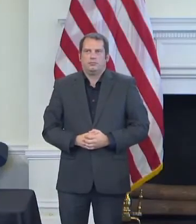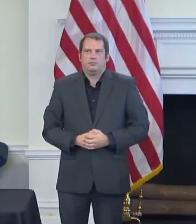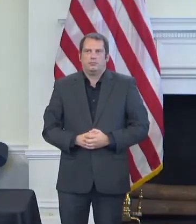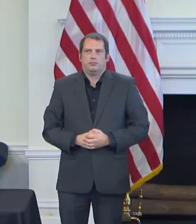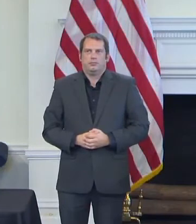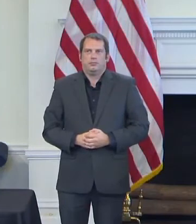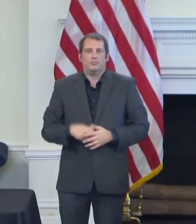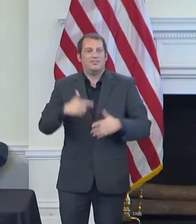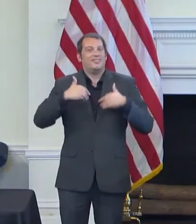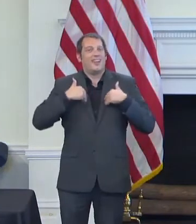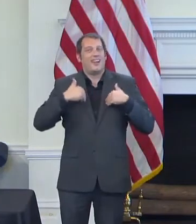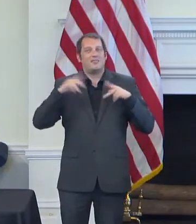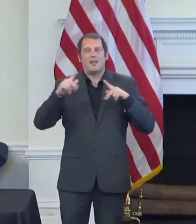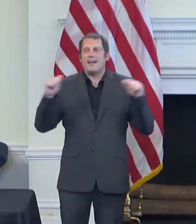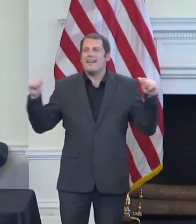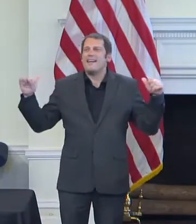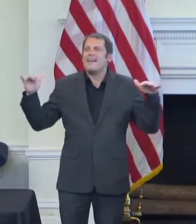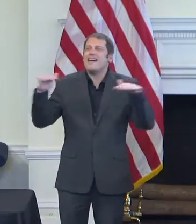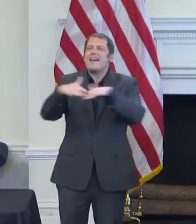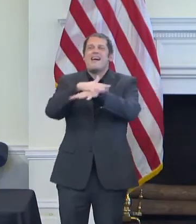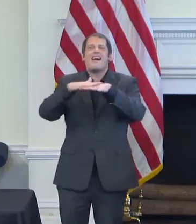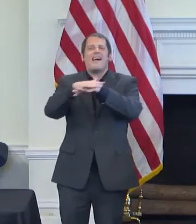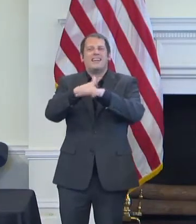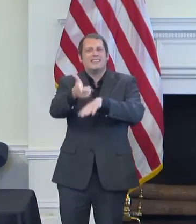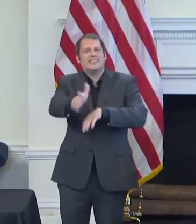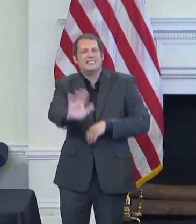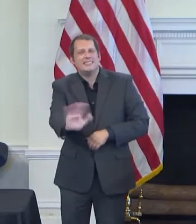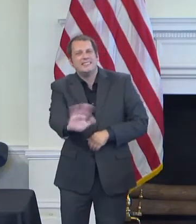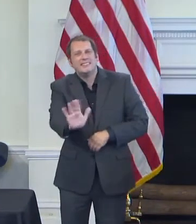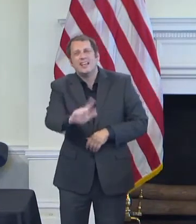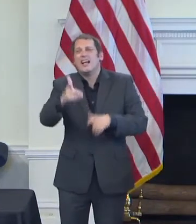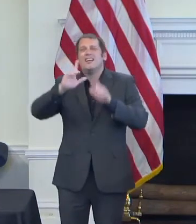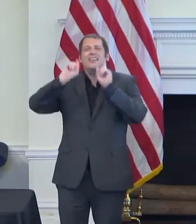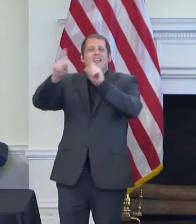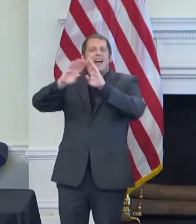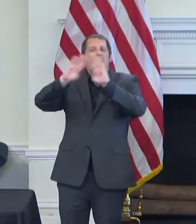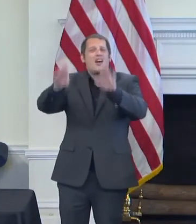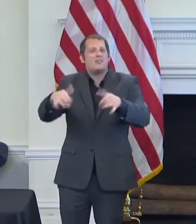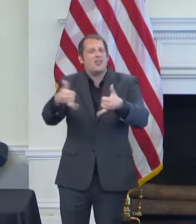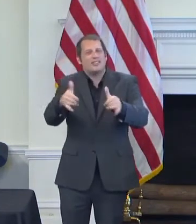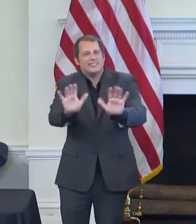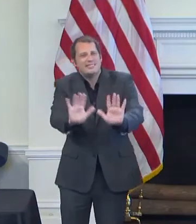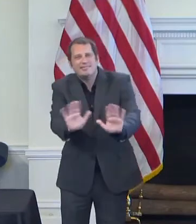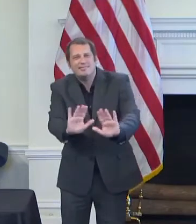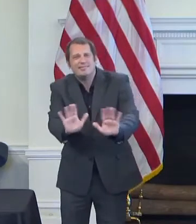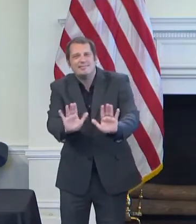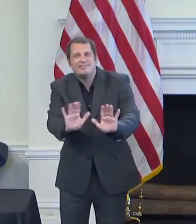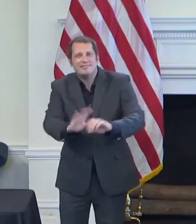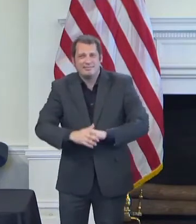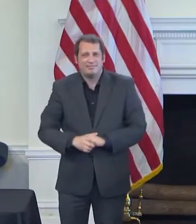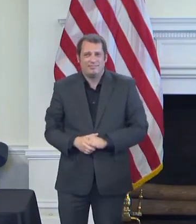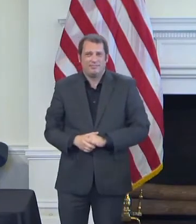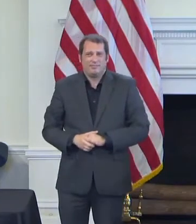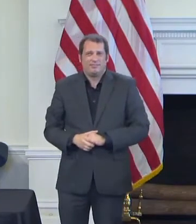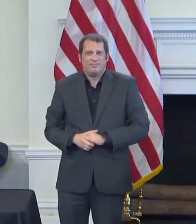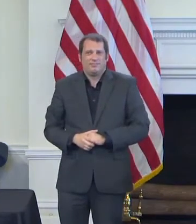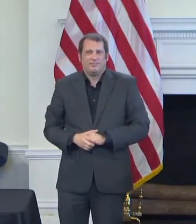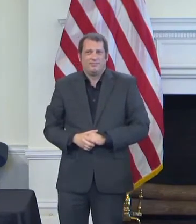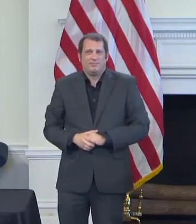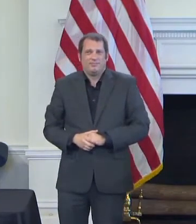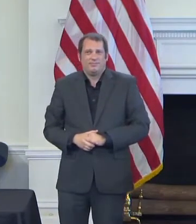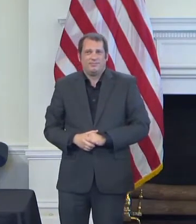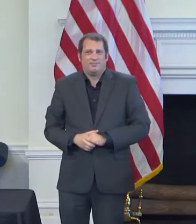bars, house parties, and large gatherings of any kind. You are not only putting yourselves at